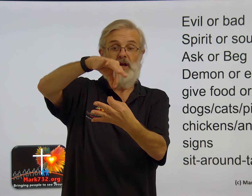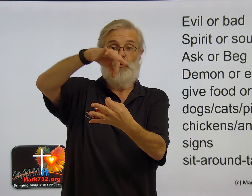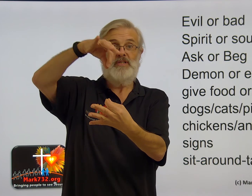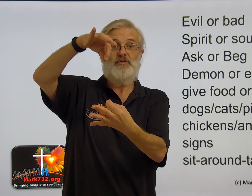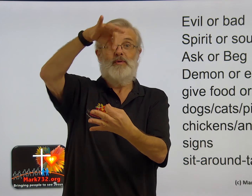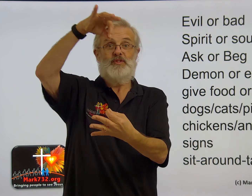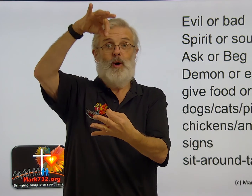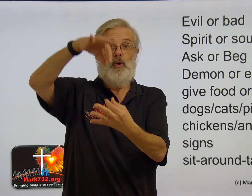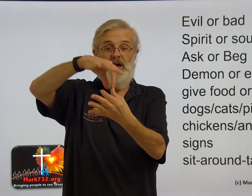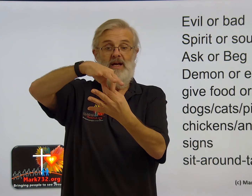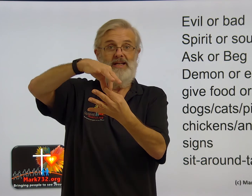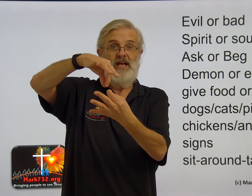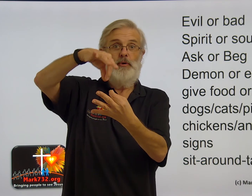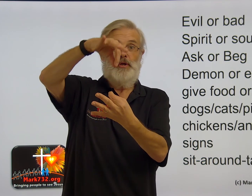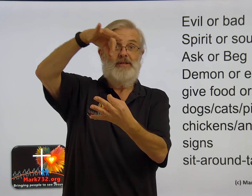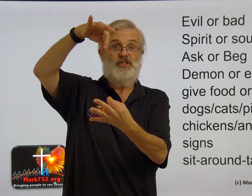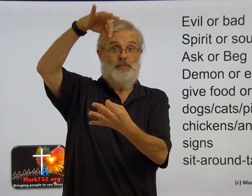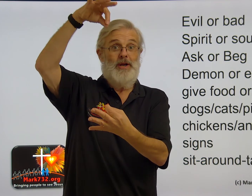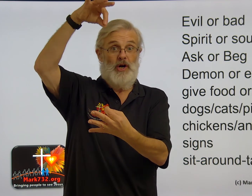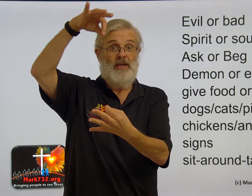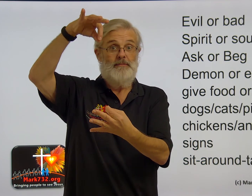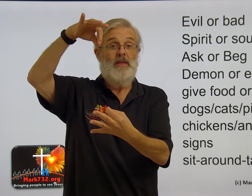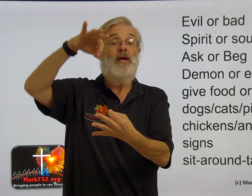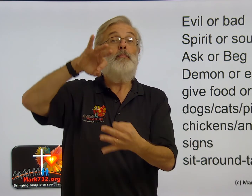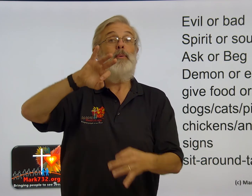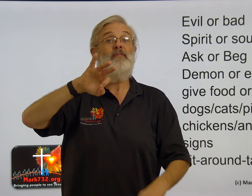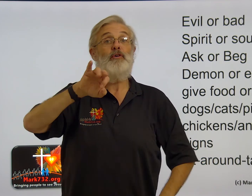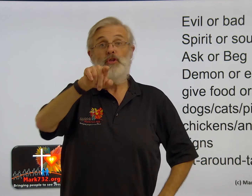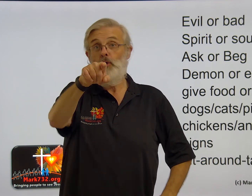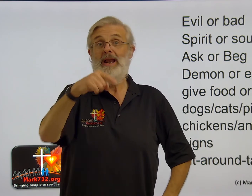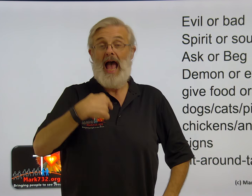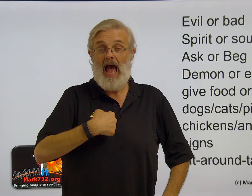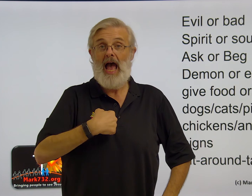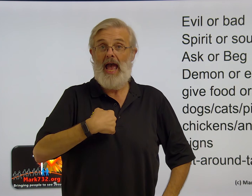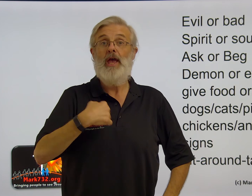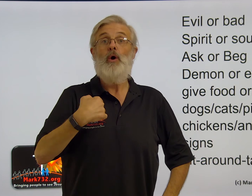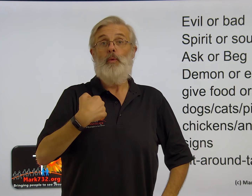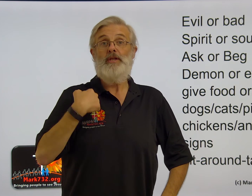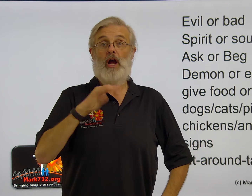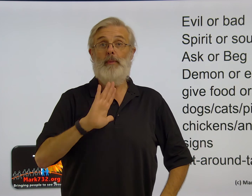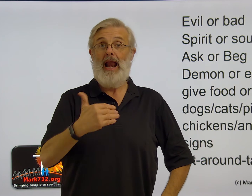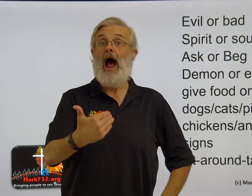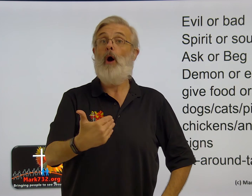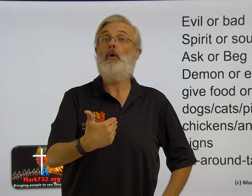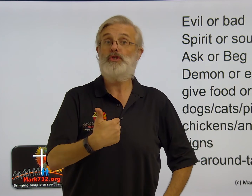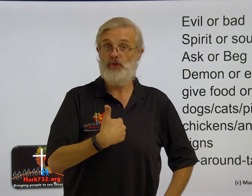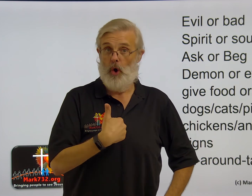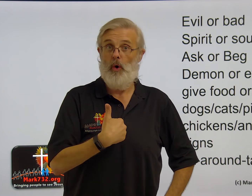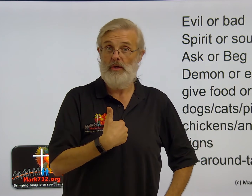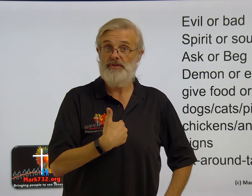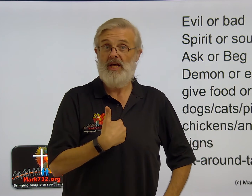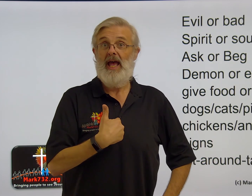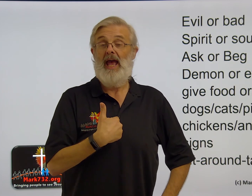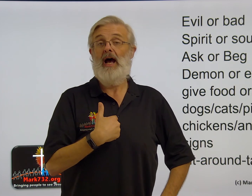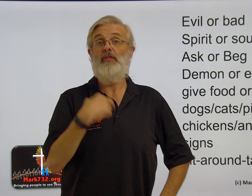wisp of smoke is how we do it spirit but for you and I we talked about our souls and the